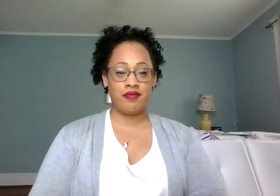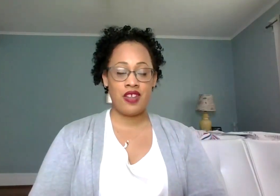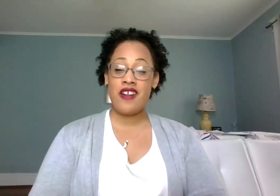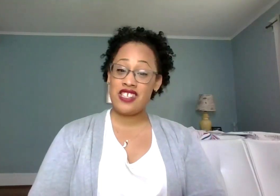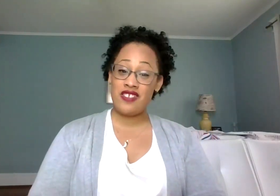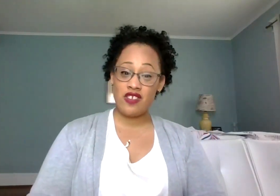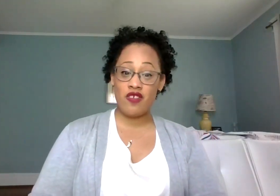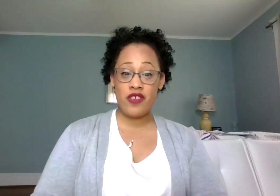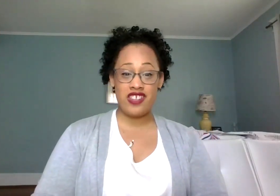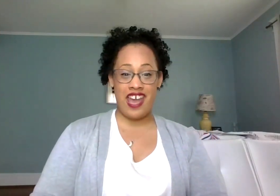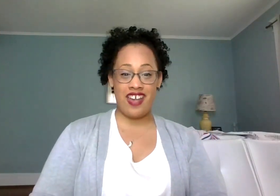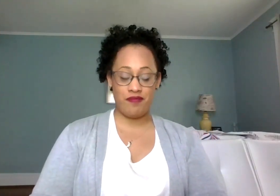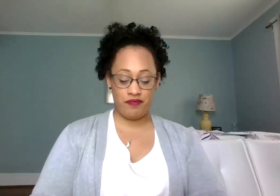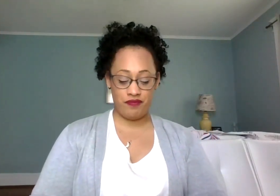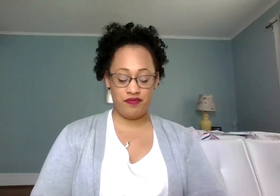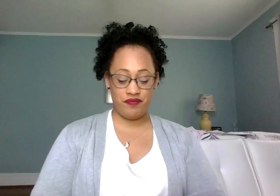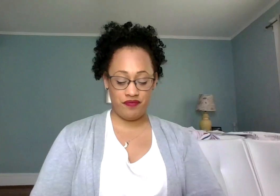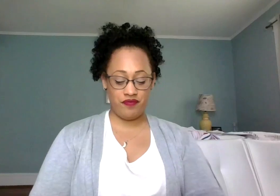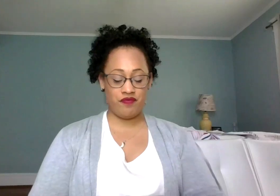Right, so let's review that.